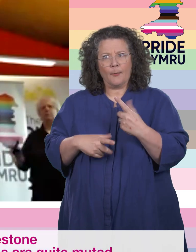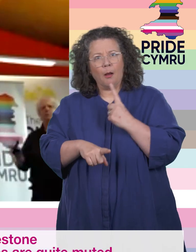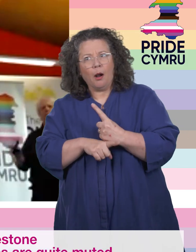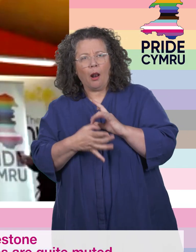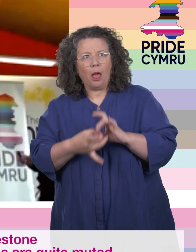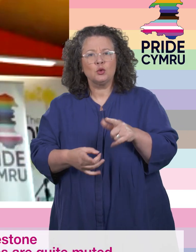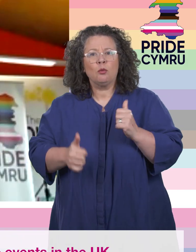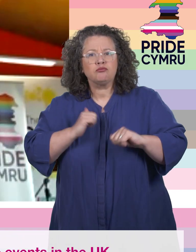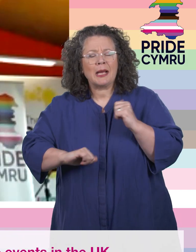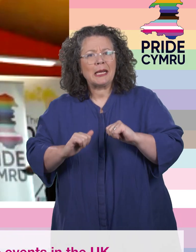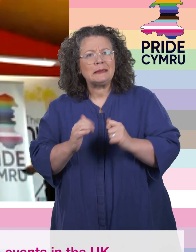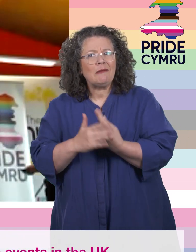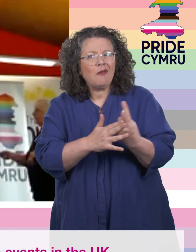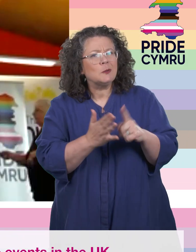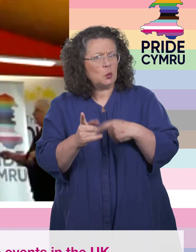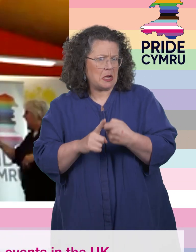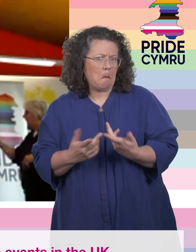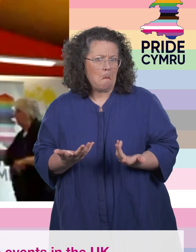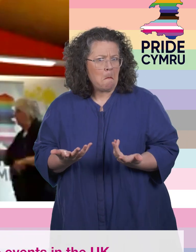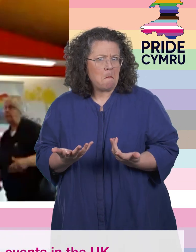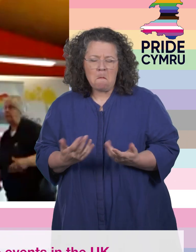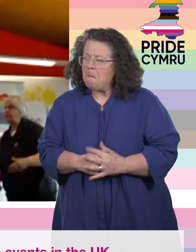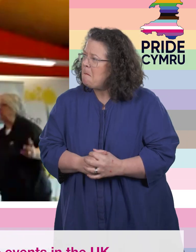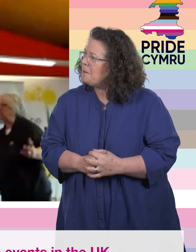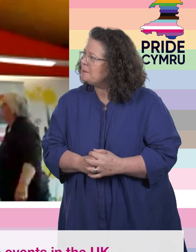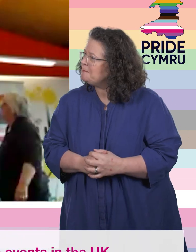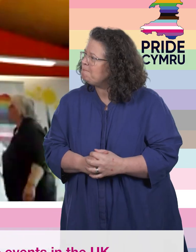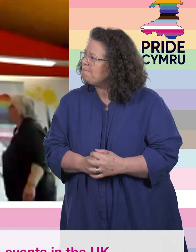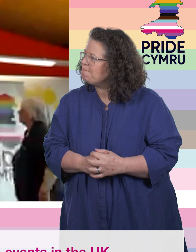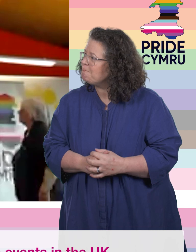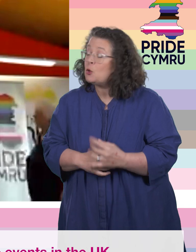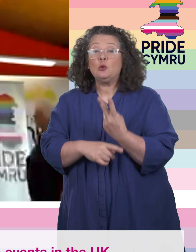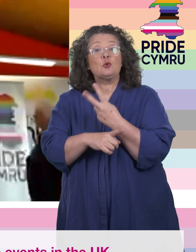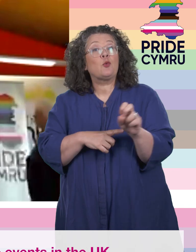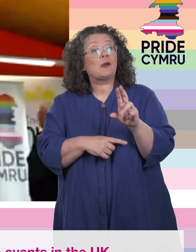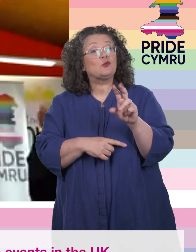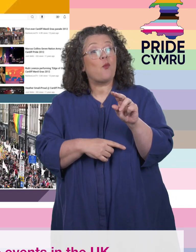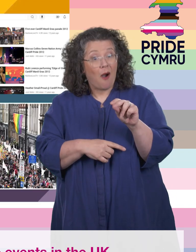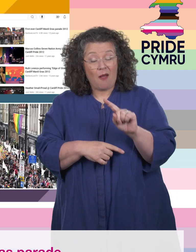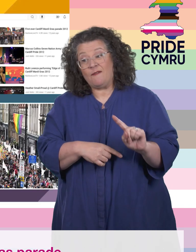were quite muted in what they said about any Pride events in the UK.